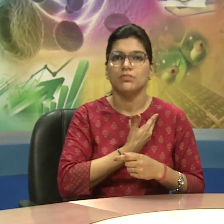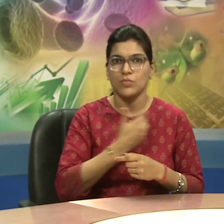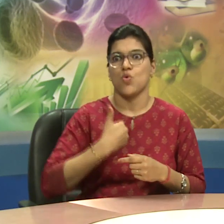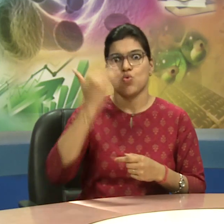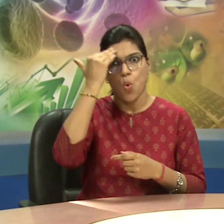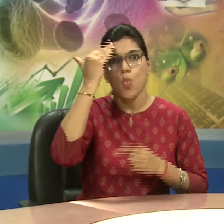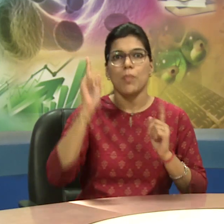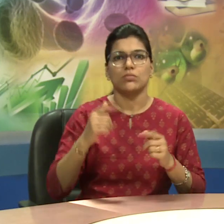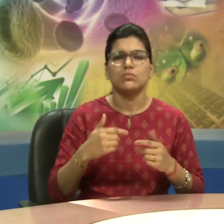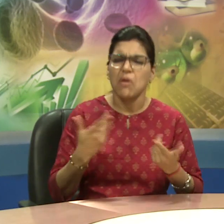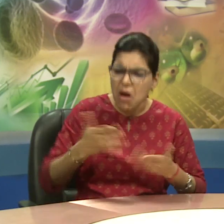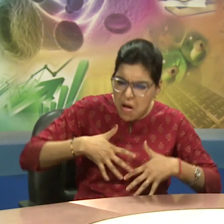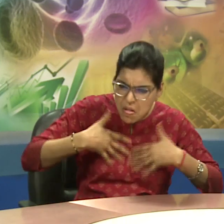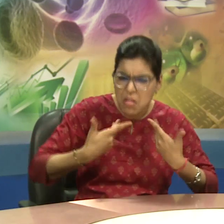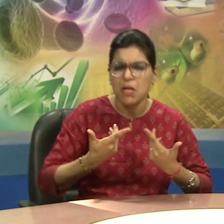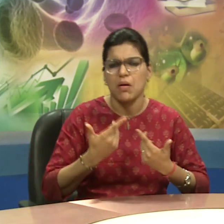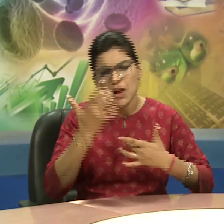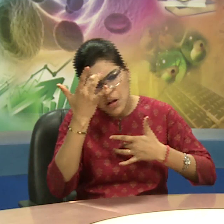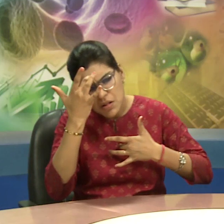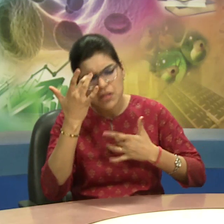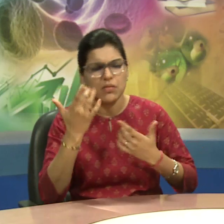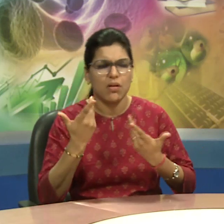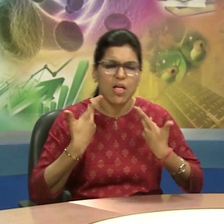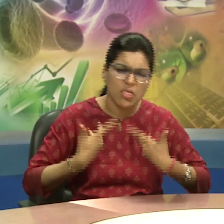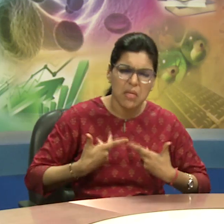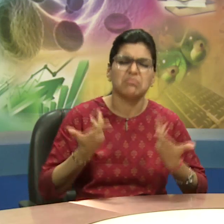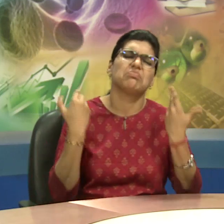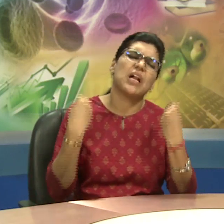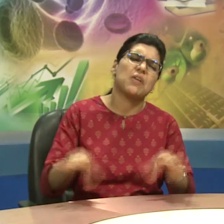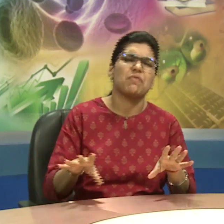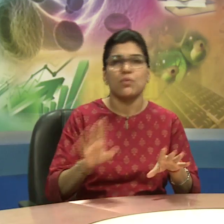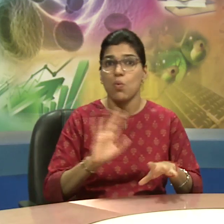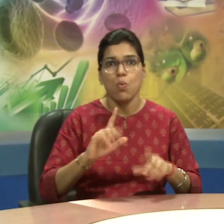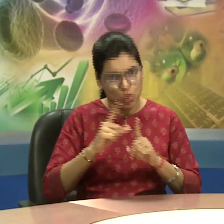As a consumer, if you are conscious of this right,